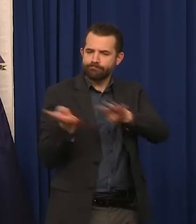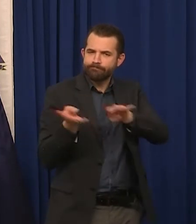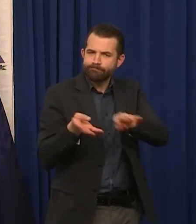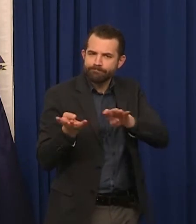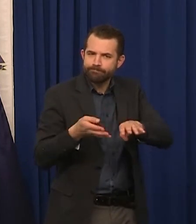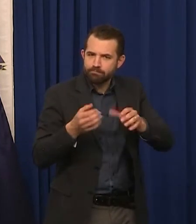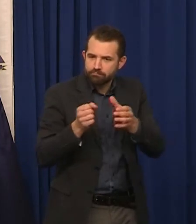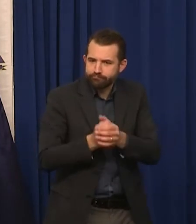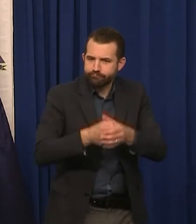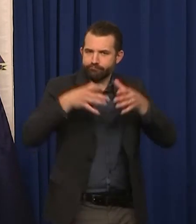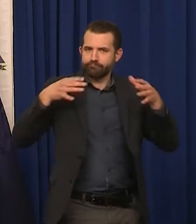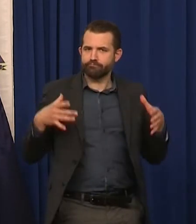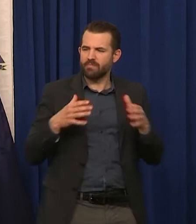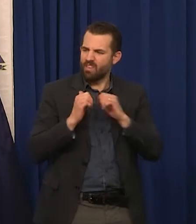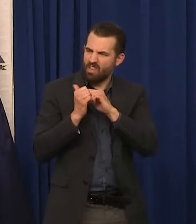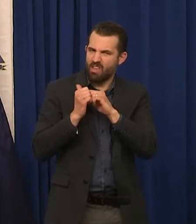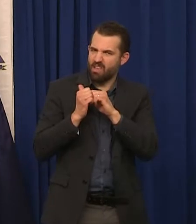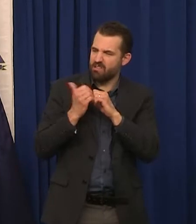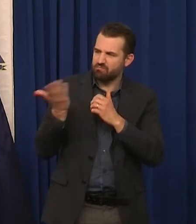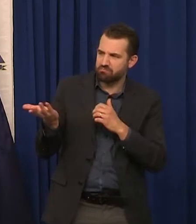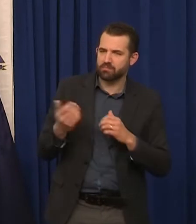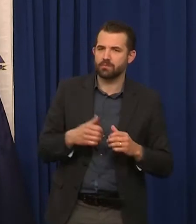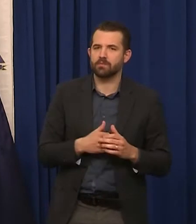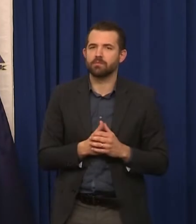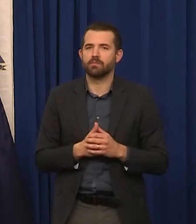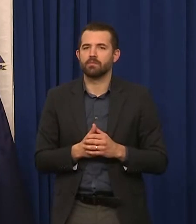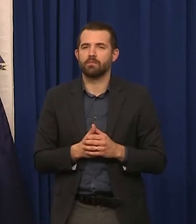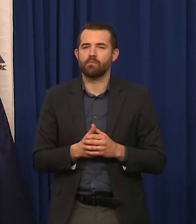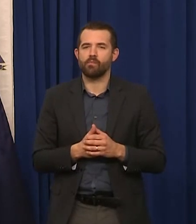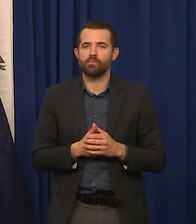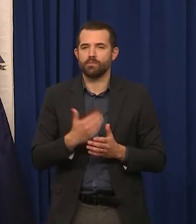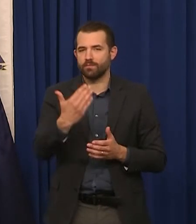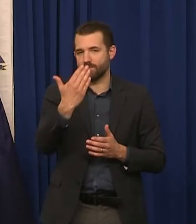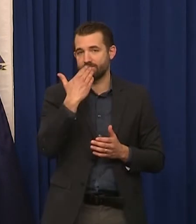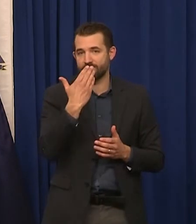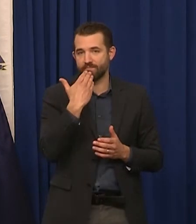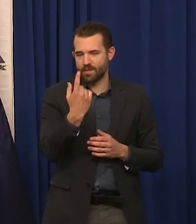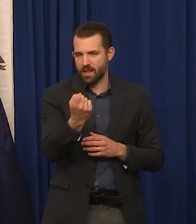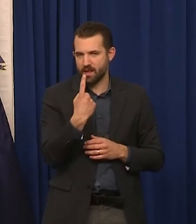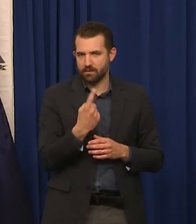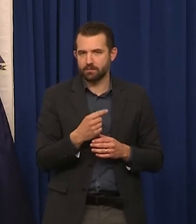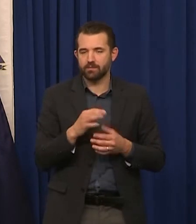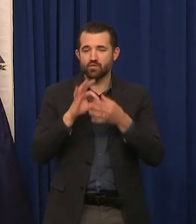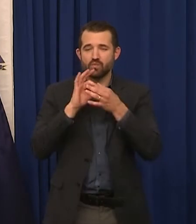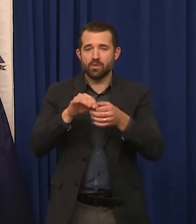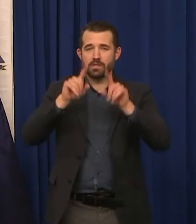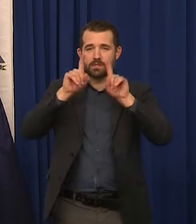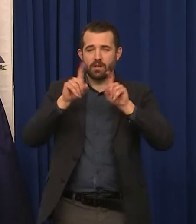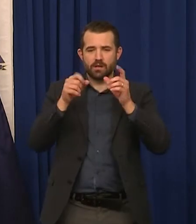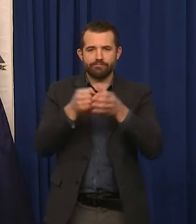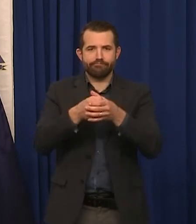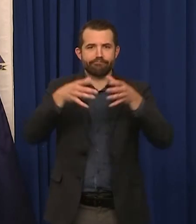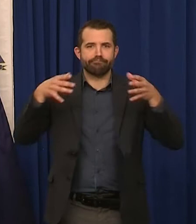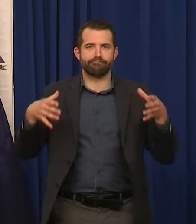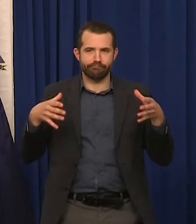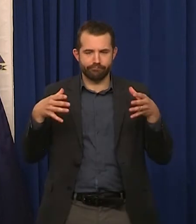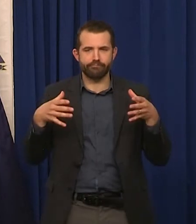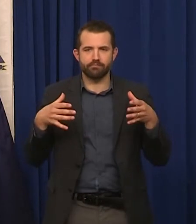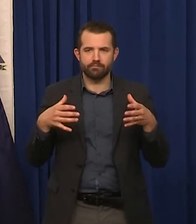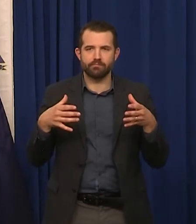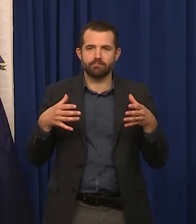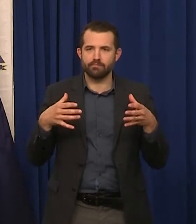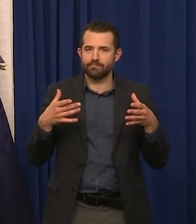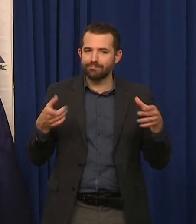other ways we want to expand our testing capacity. And really here, Caitlin, this goes back to diversifying